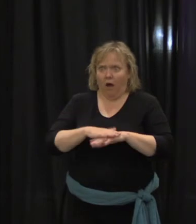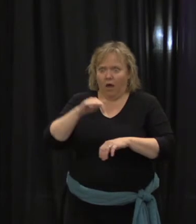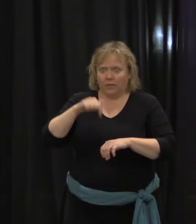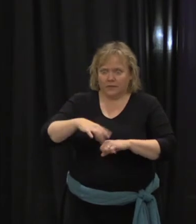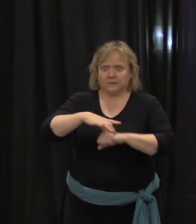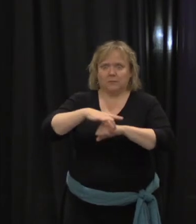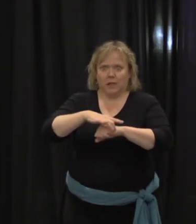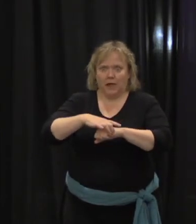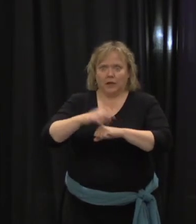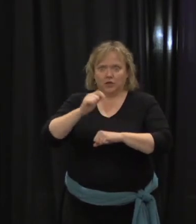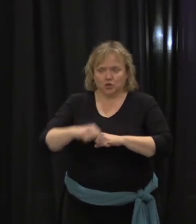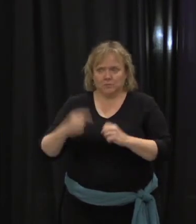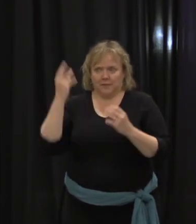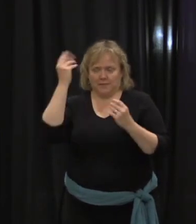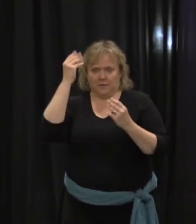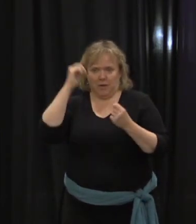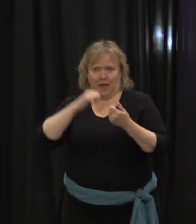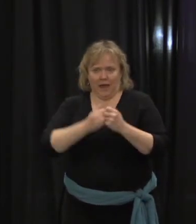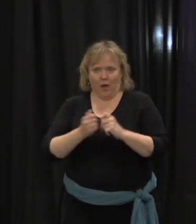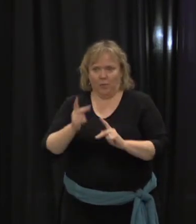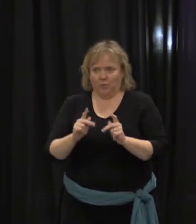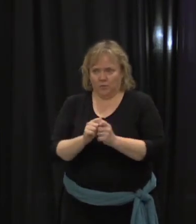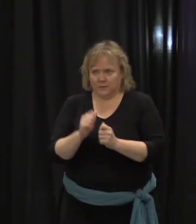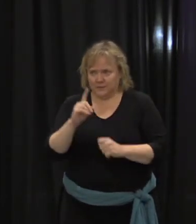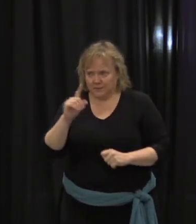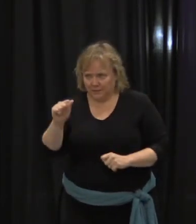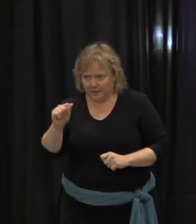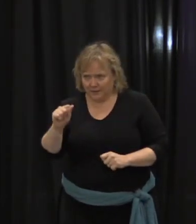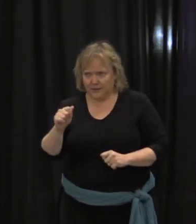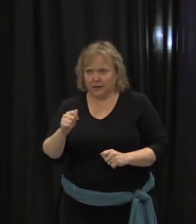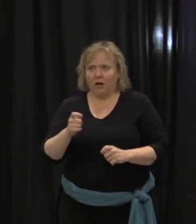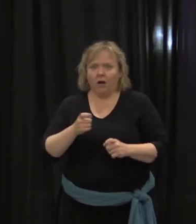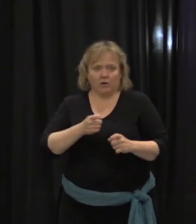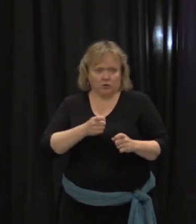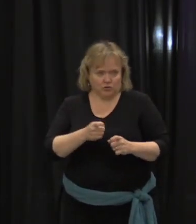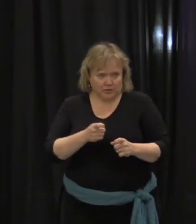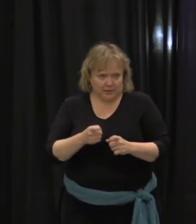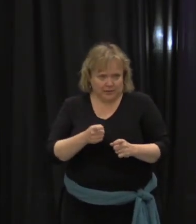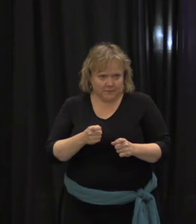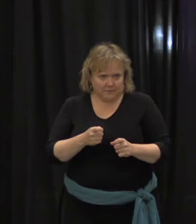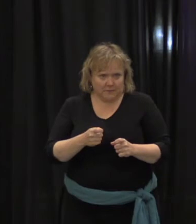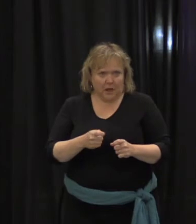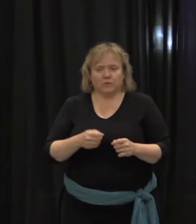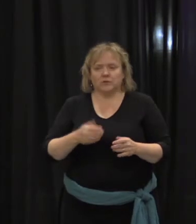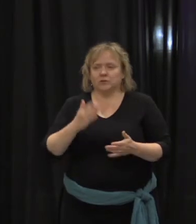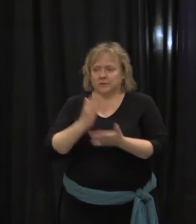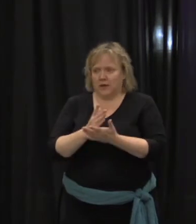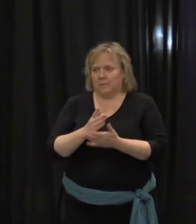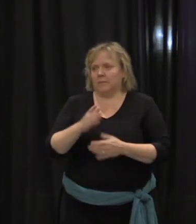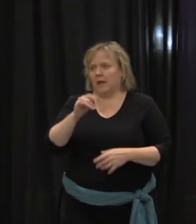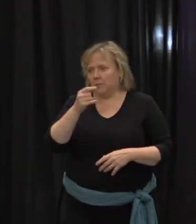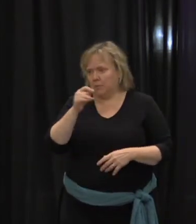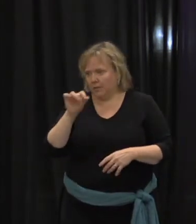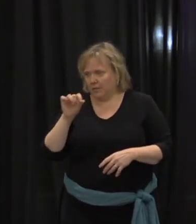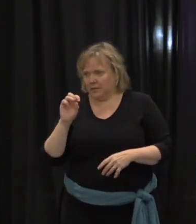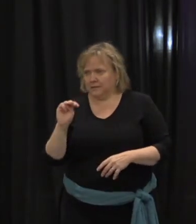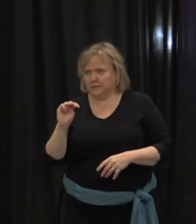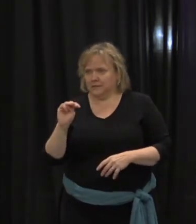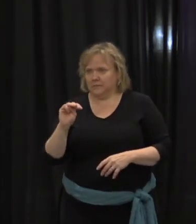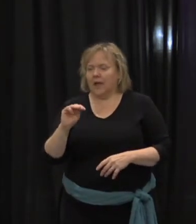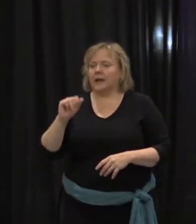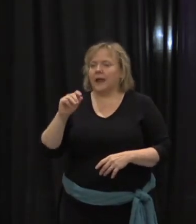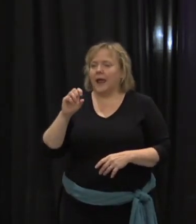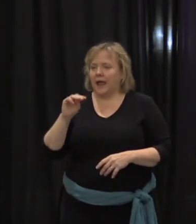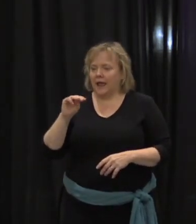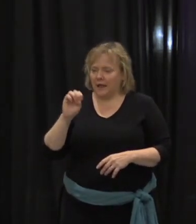how disabled people are treated, and dismantling ableism and abled supremacy. Disabled people, especially disabled